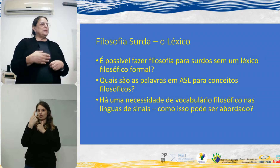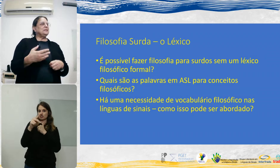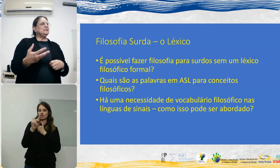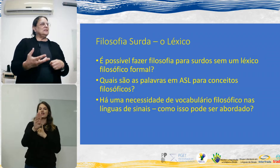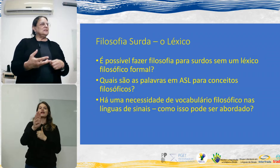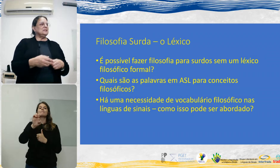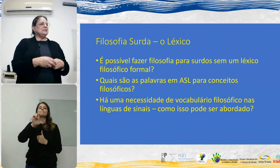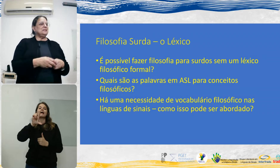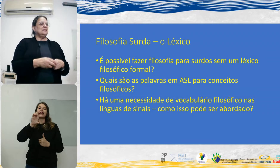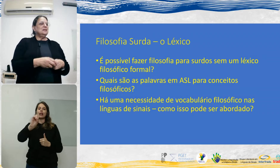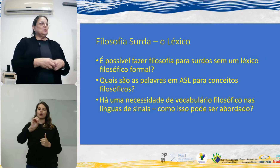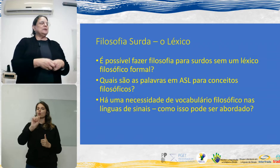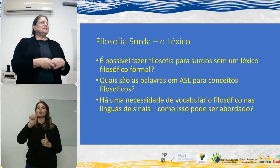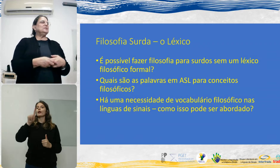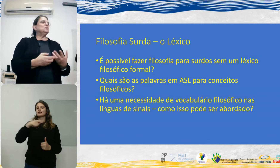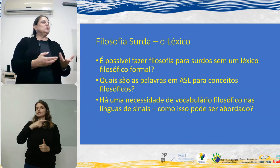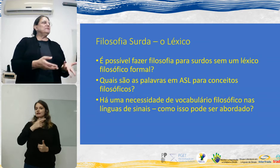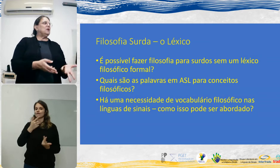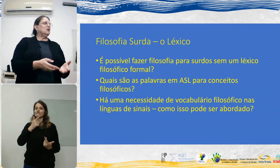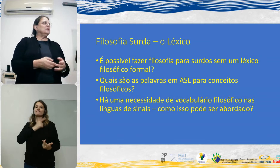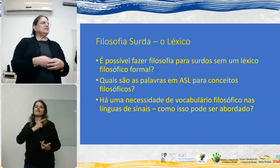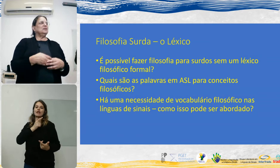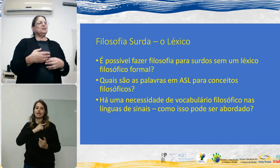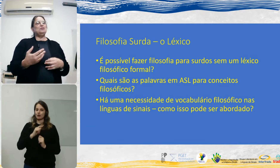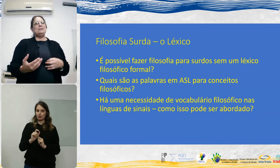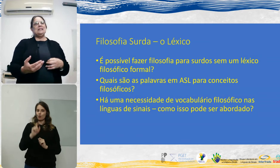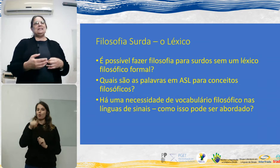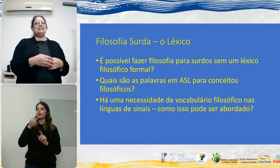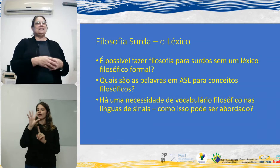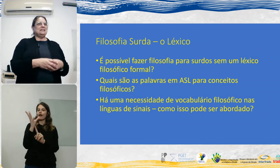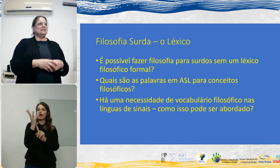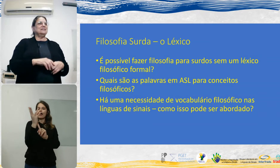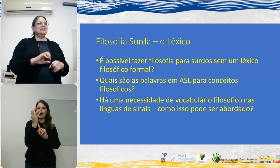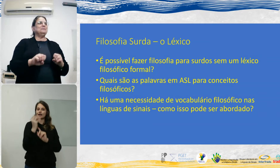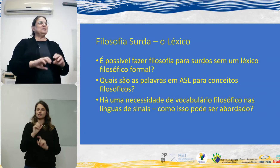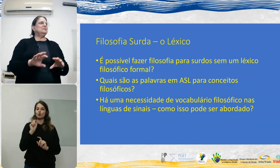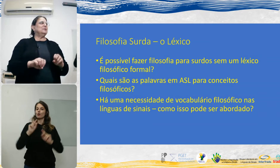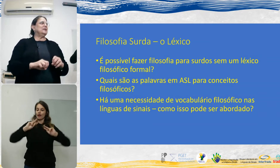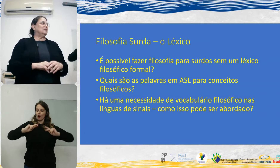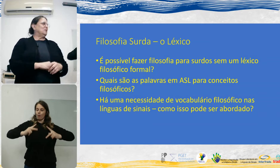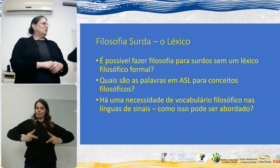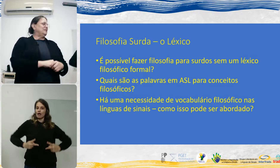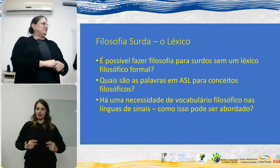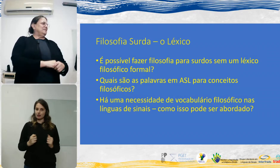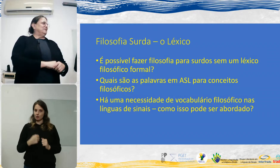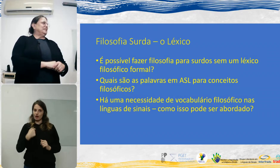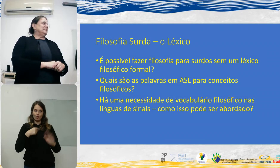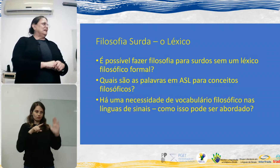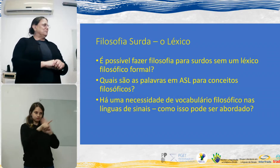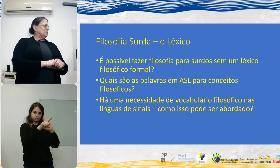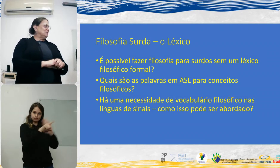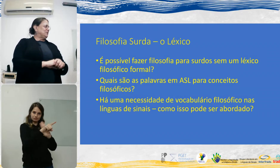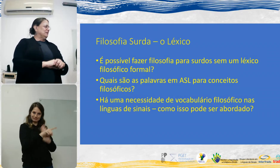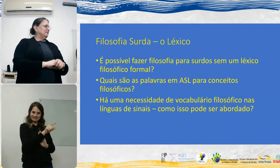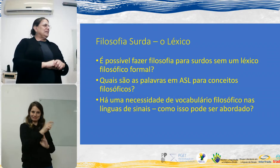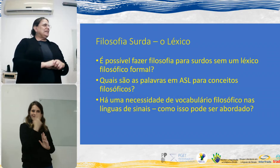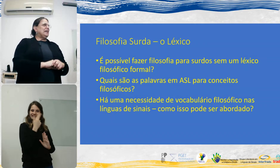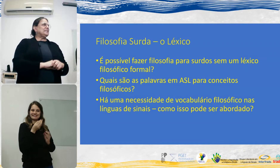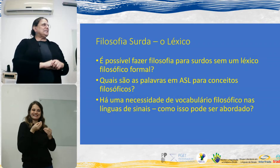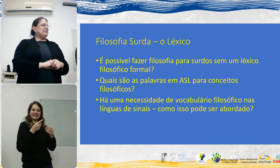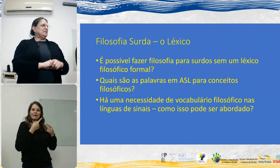beautiful? What is ugly? What is the role of art in our human existence? And I'm just throwing out all these different examples